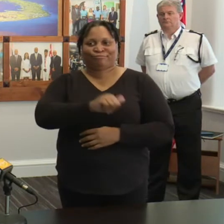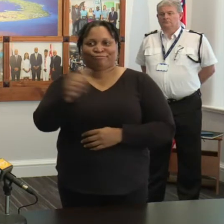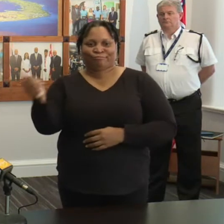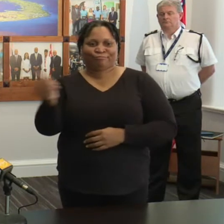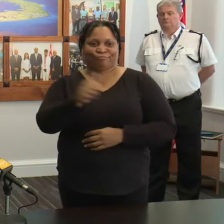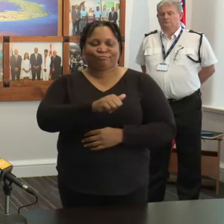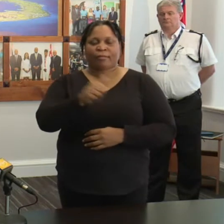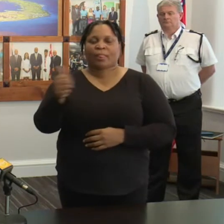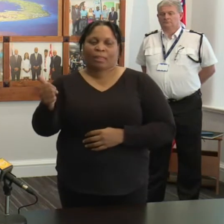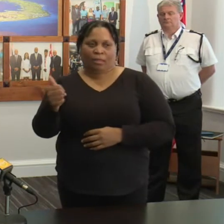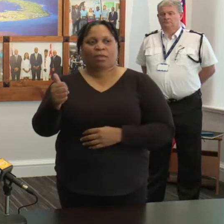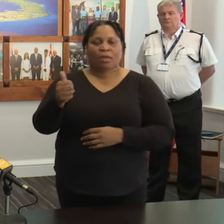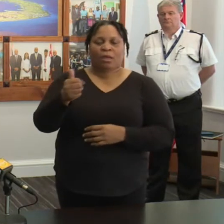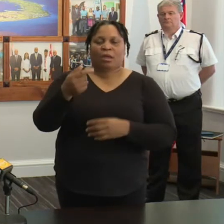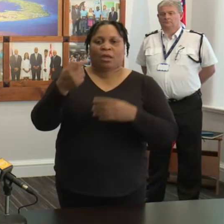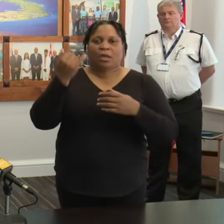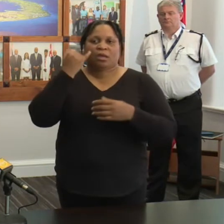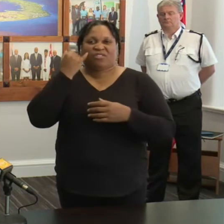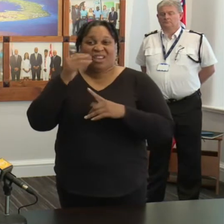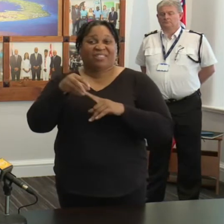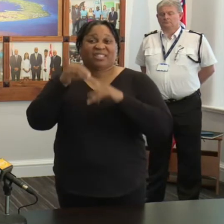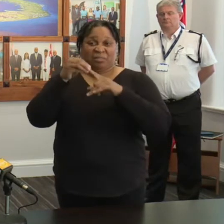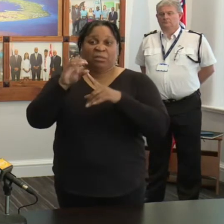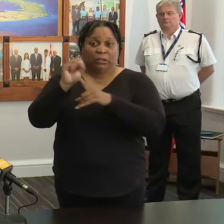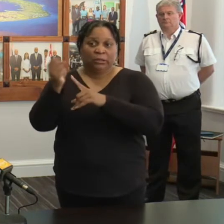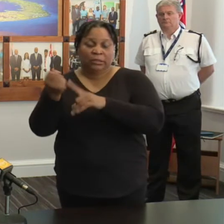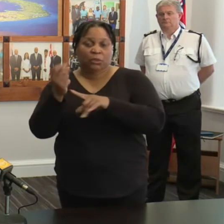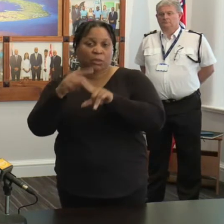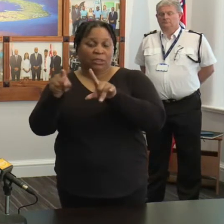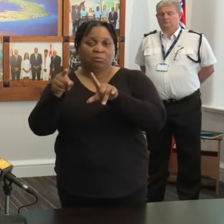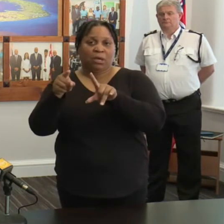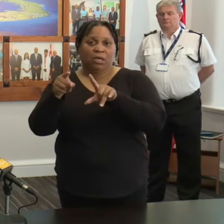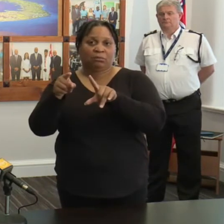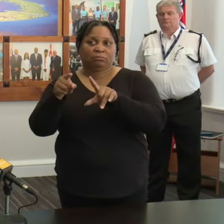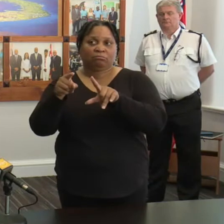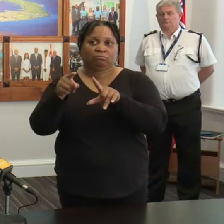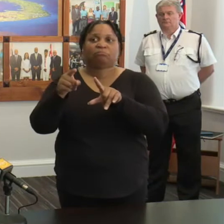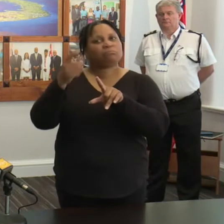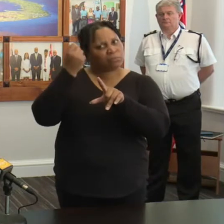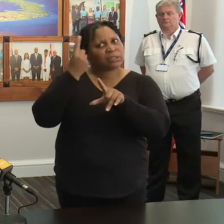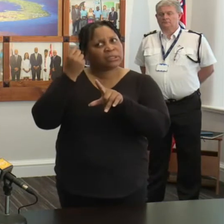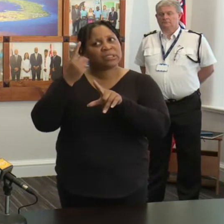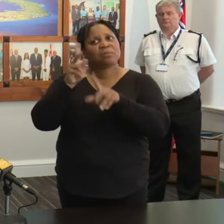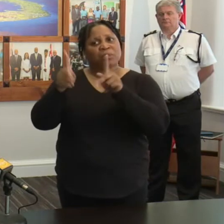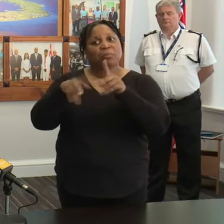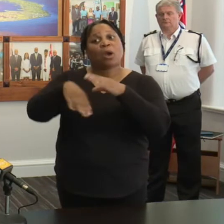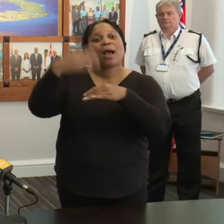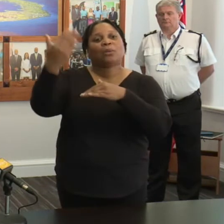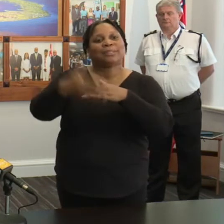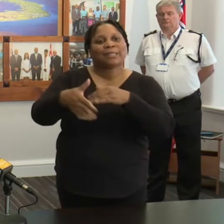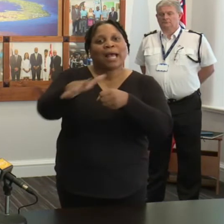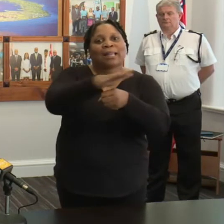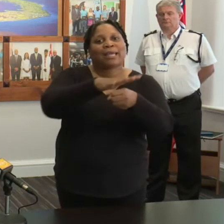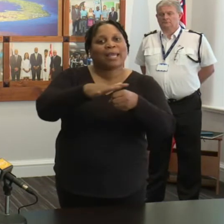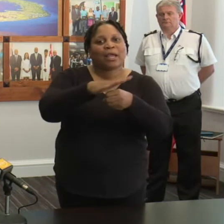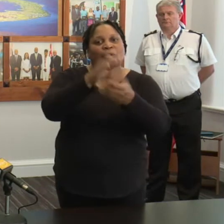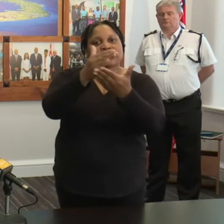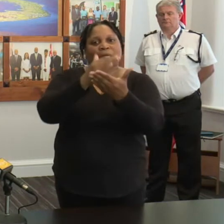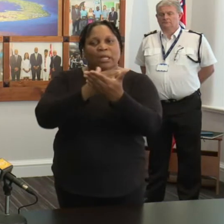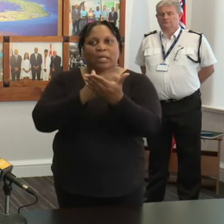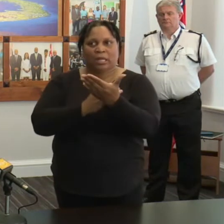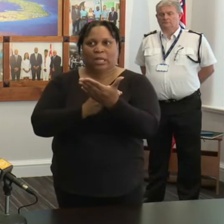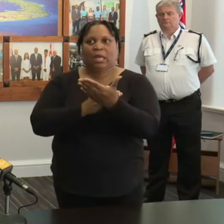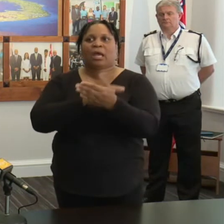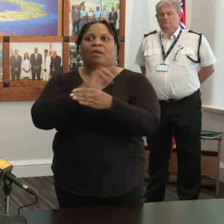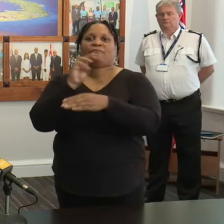place if you have special circumstances. But so we are clear, persons outside of the areas which have been outlined by the Minister of